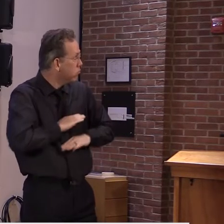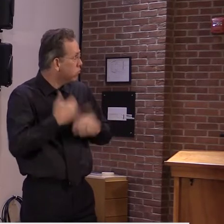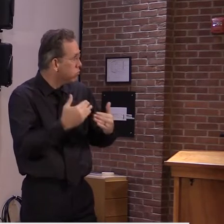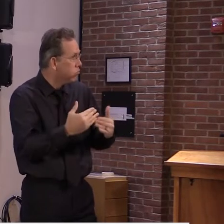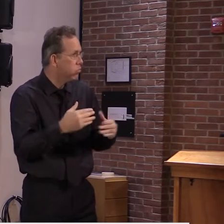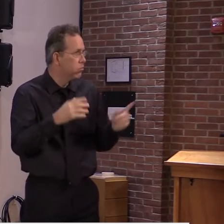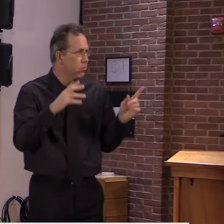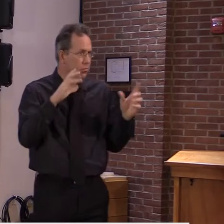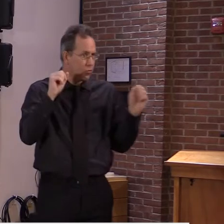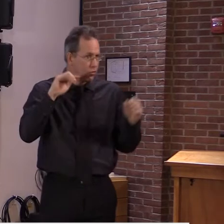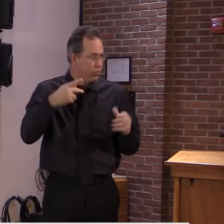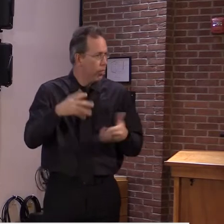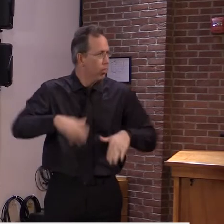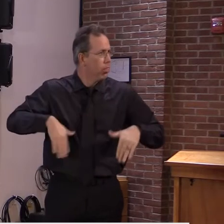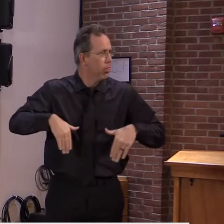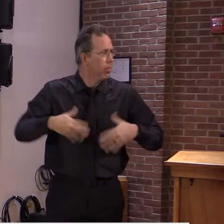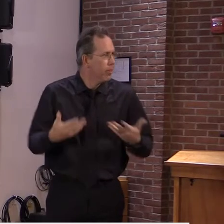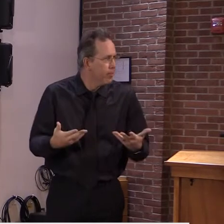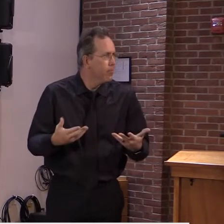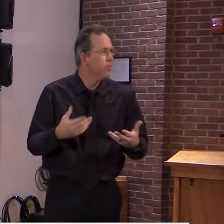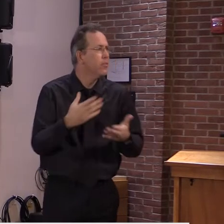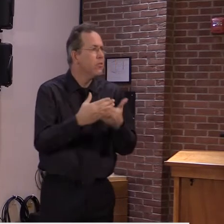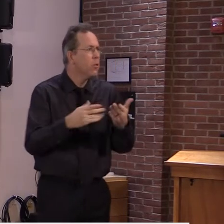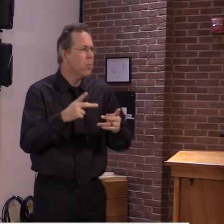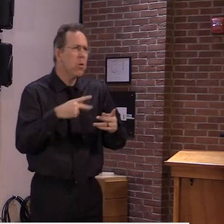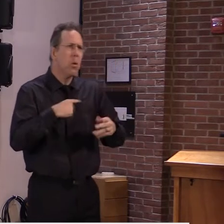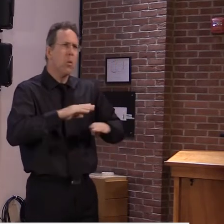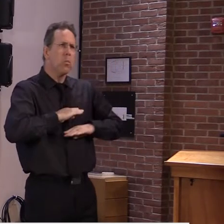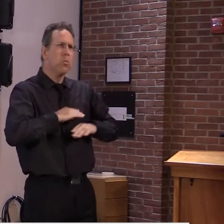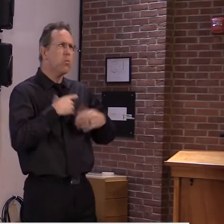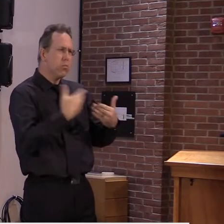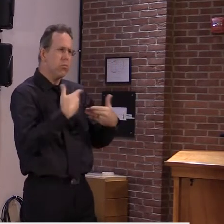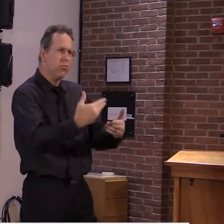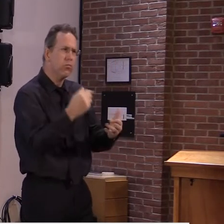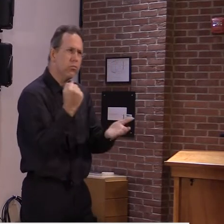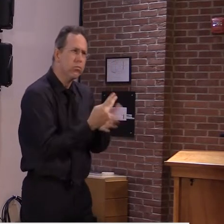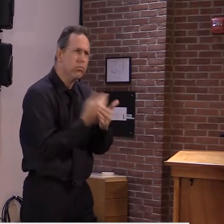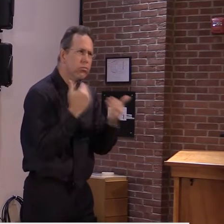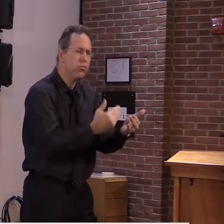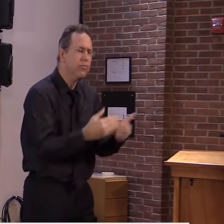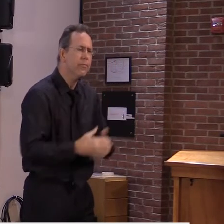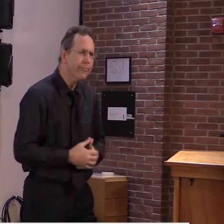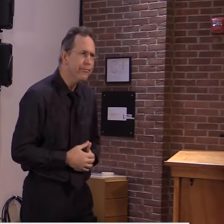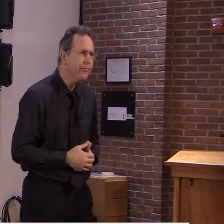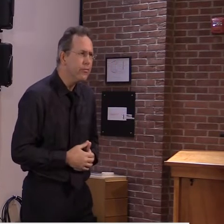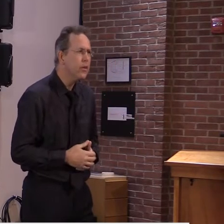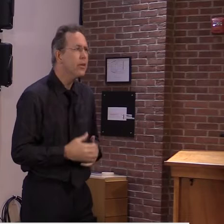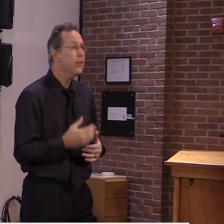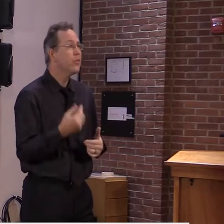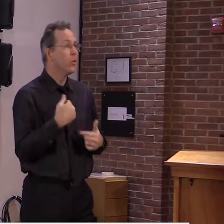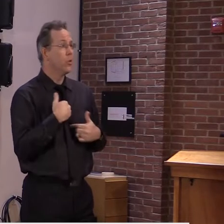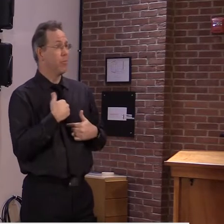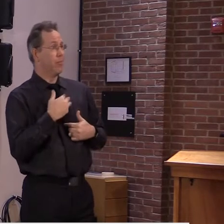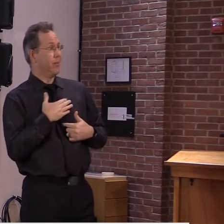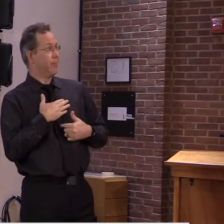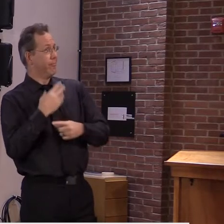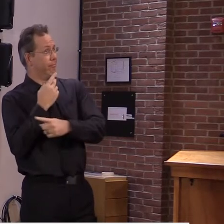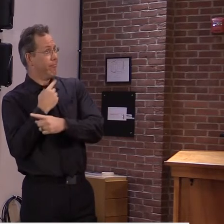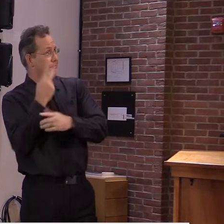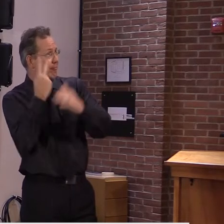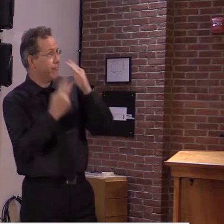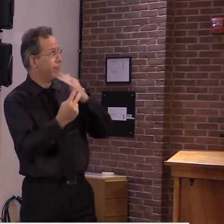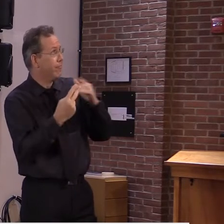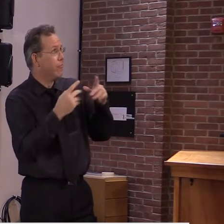So, you know, I don't know what he's going to do. He has a few choices, one being just to veto